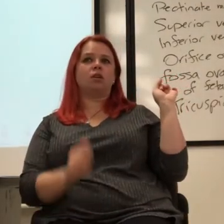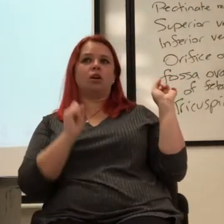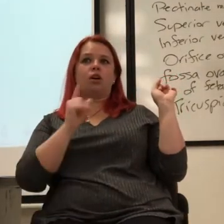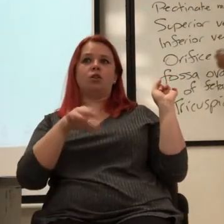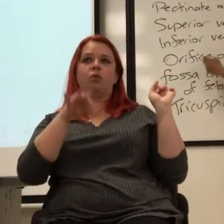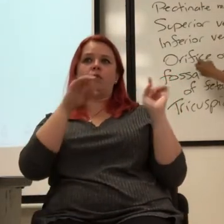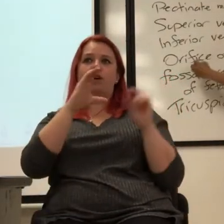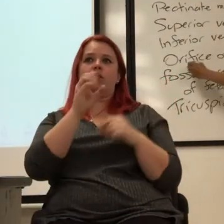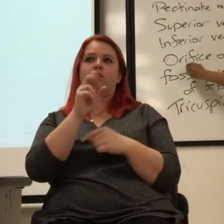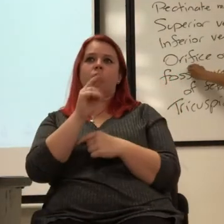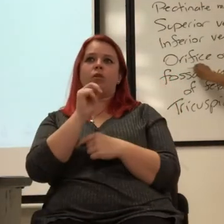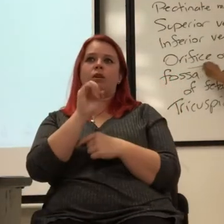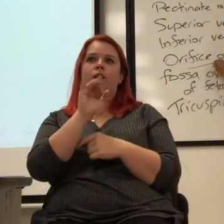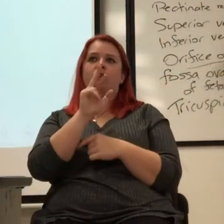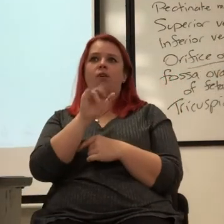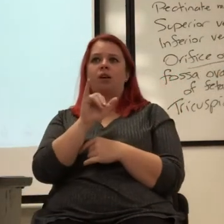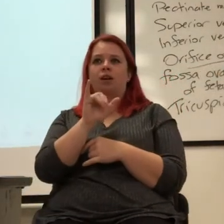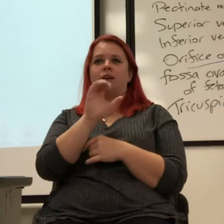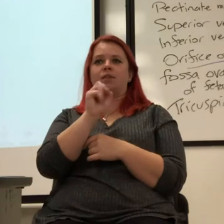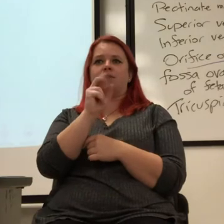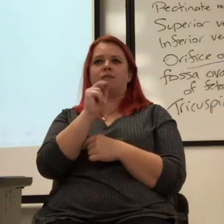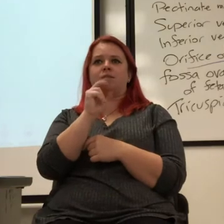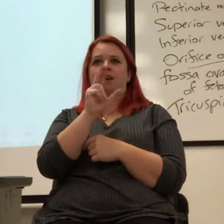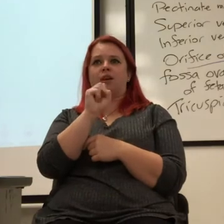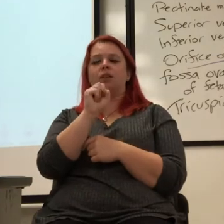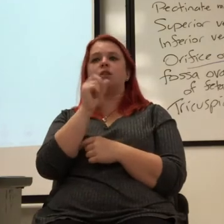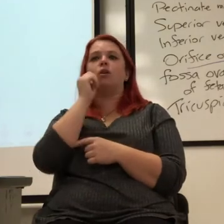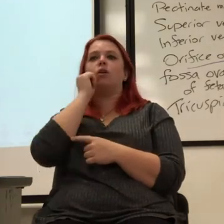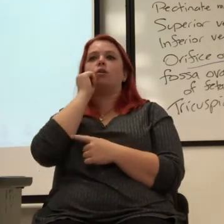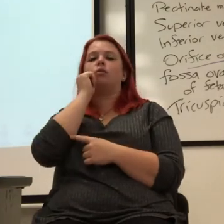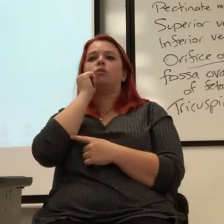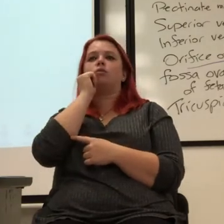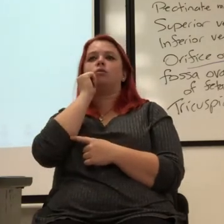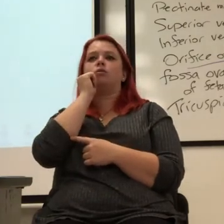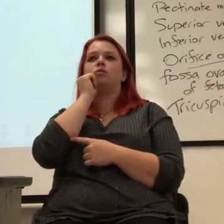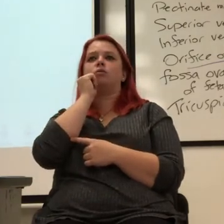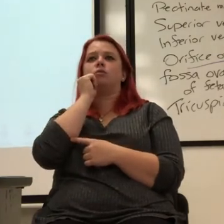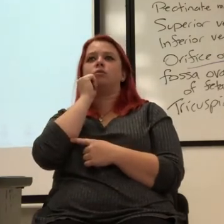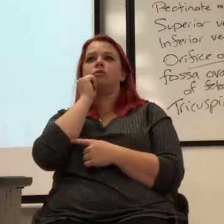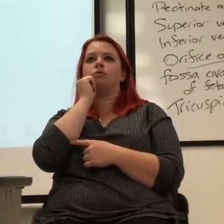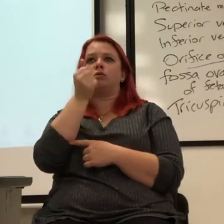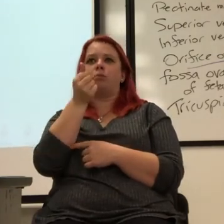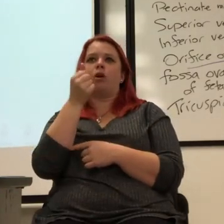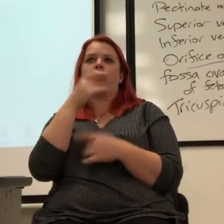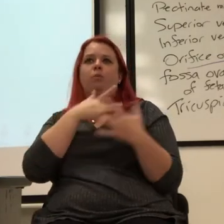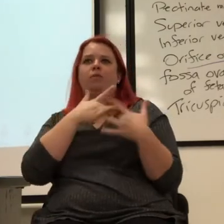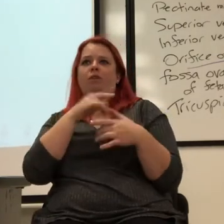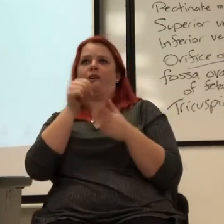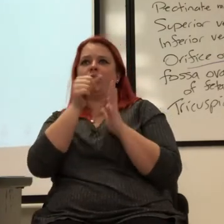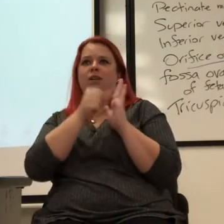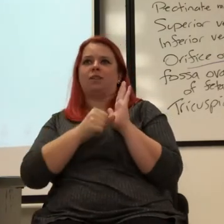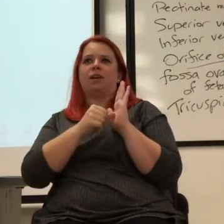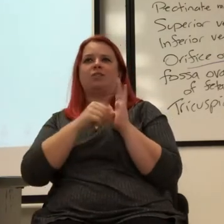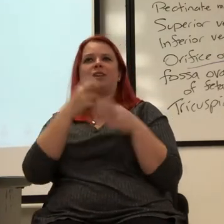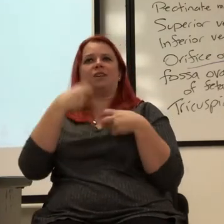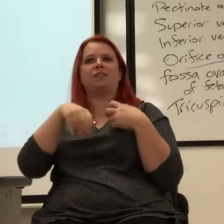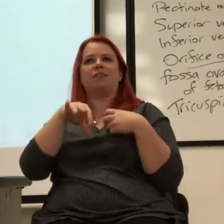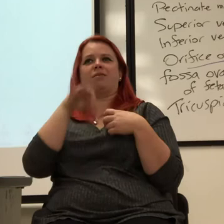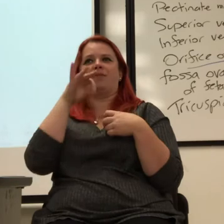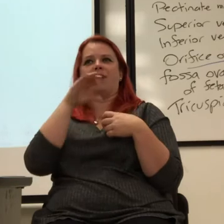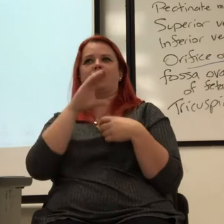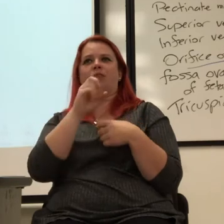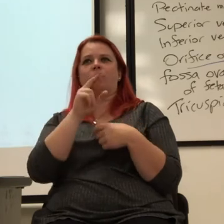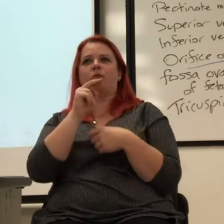Coronary sinus. On the sheep dissection tomorrow, you'll have to find it. And that's the toughest one to find for students. I usually have to help you with